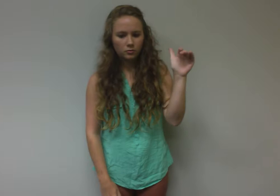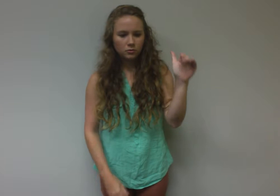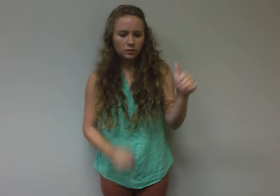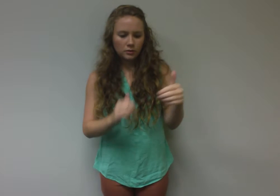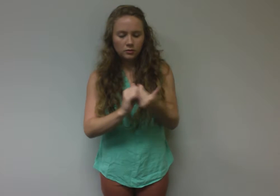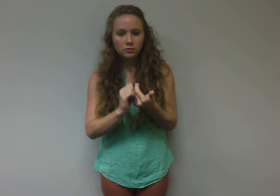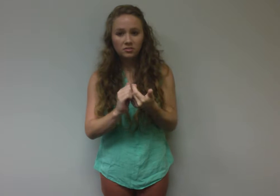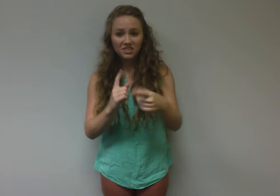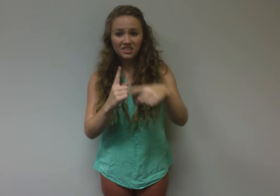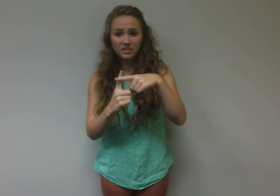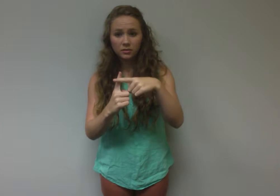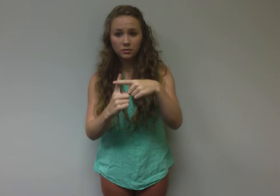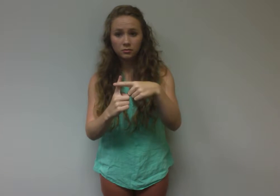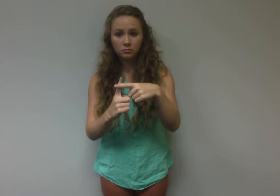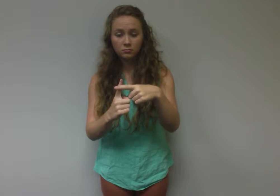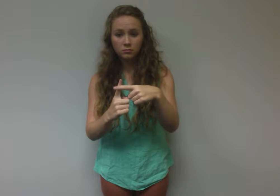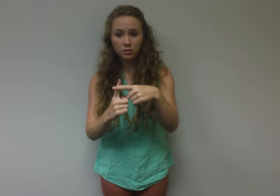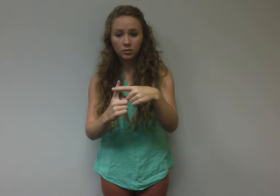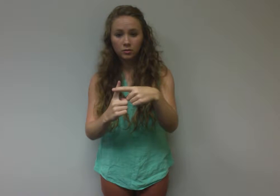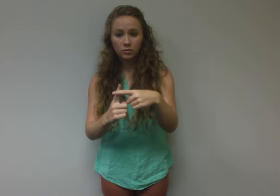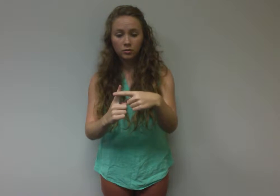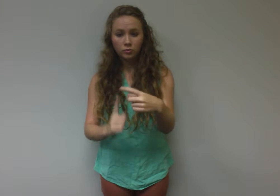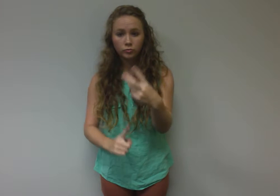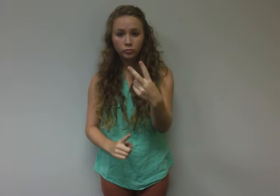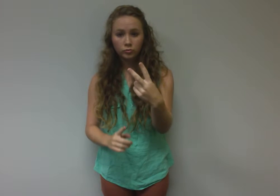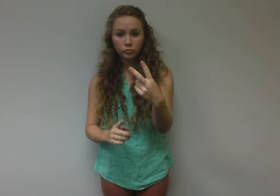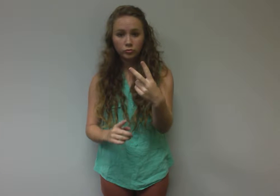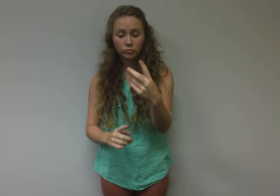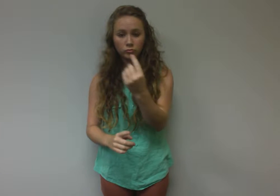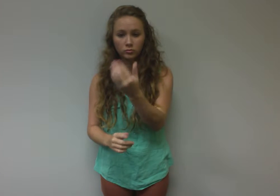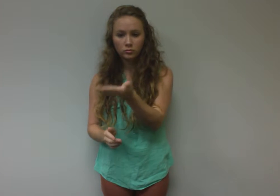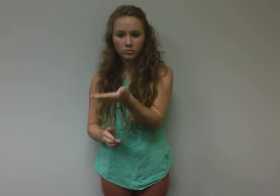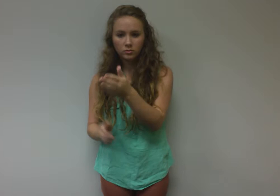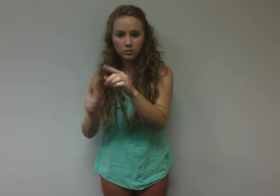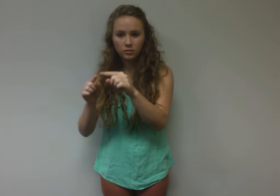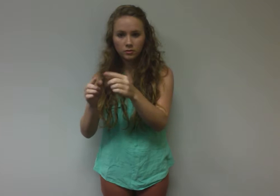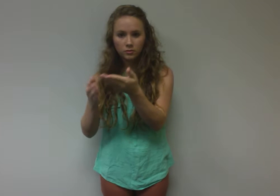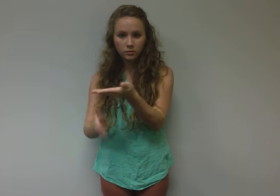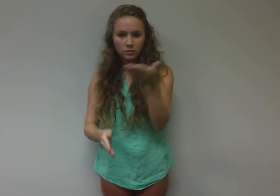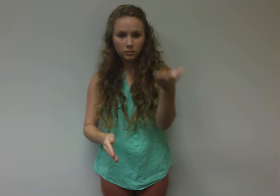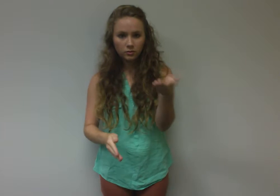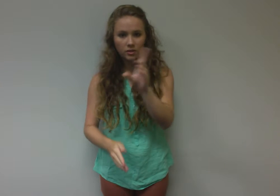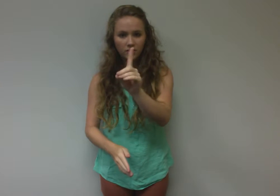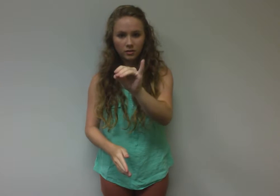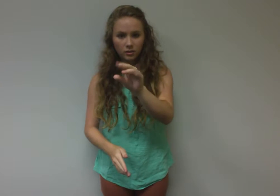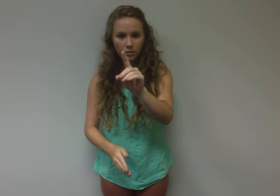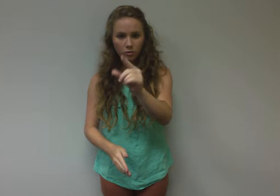think about this. First, I'll show you how all you have to know is how to add one-digit numbers, and you could use something called carrying to solve the whole problem.